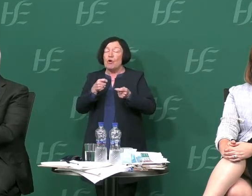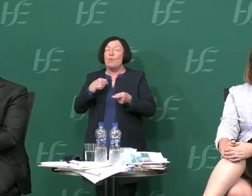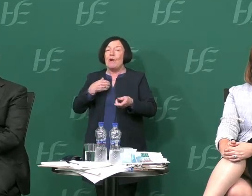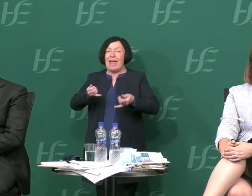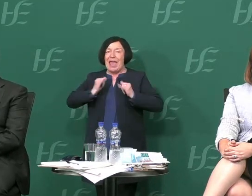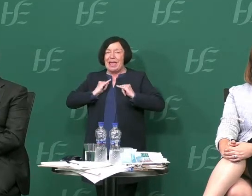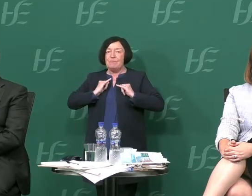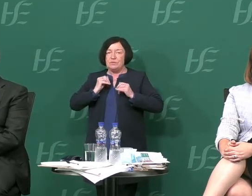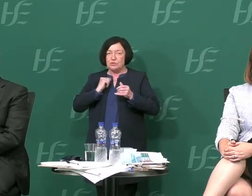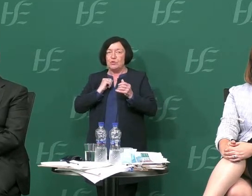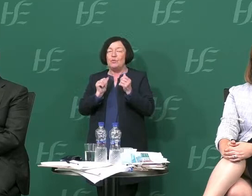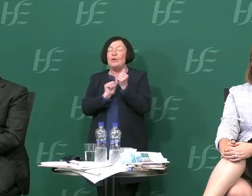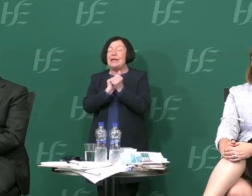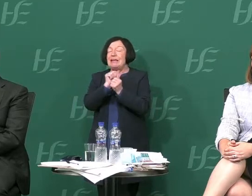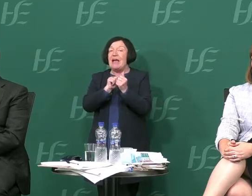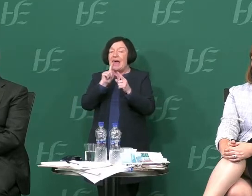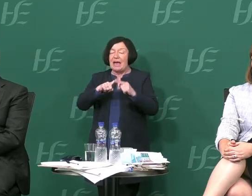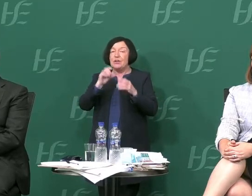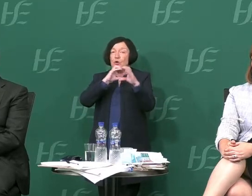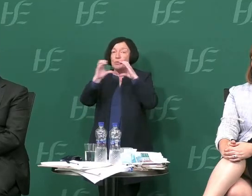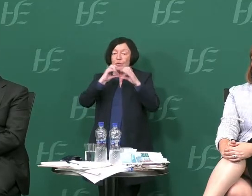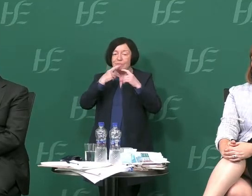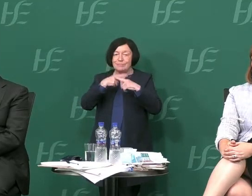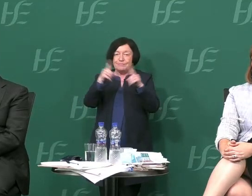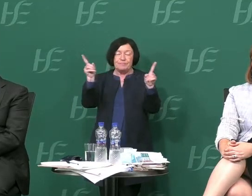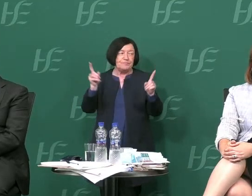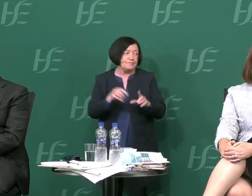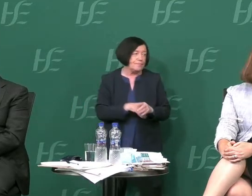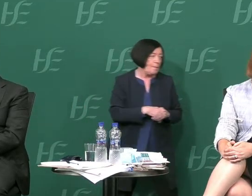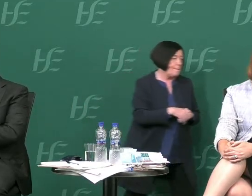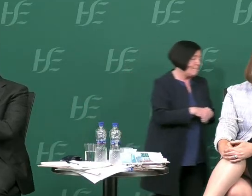to proactively communicate that out.